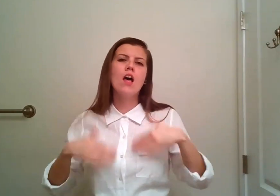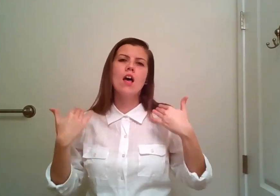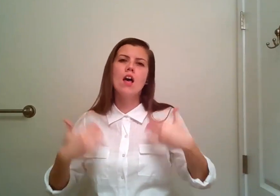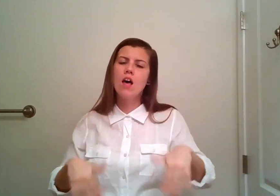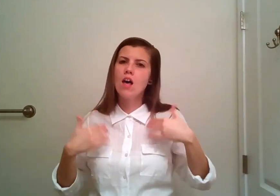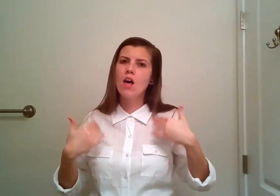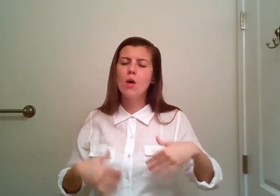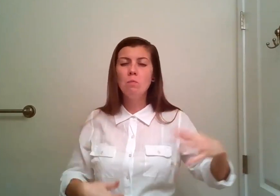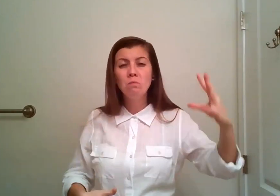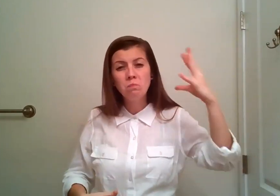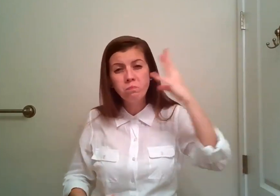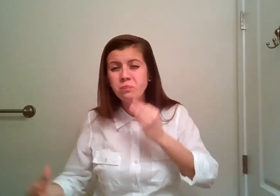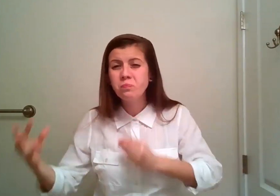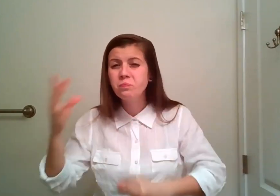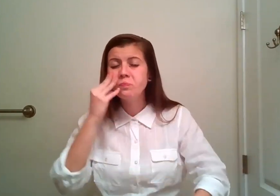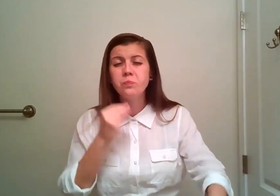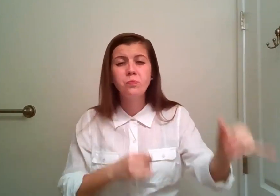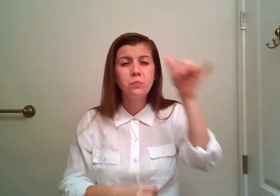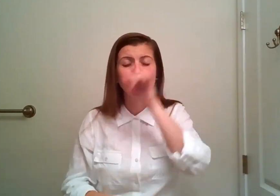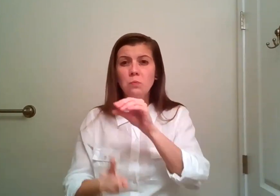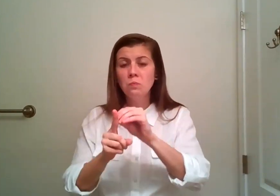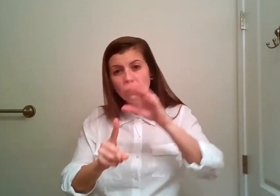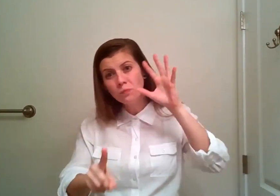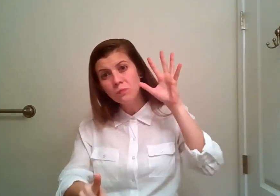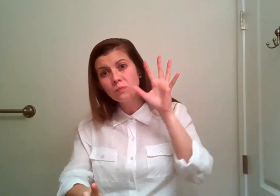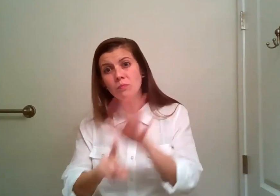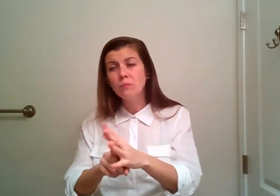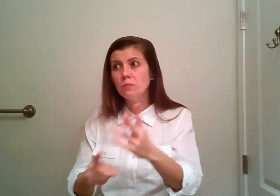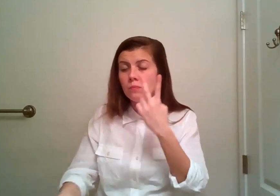went completely over my head. I missed almost everything.